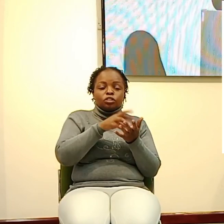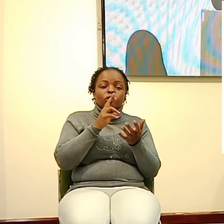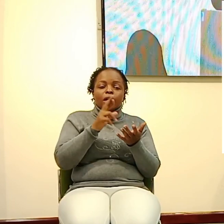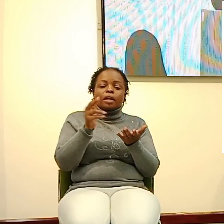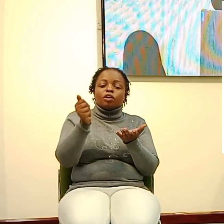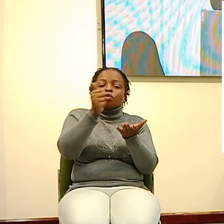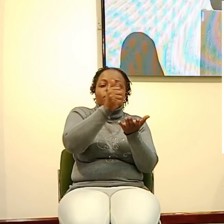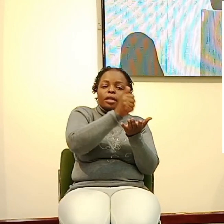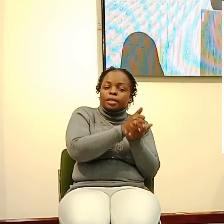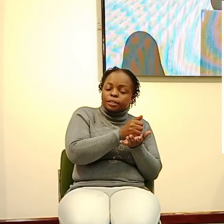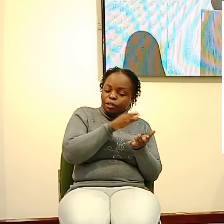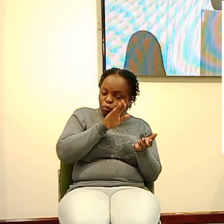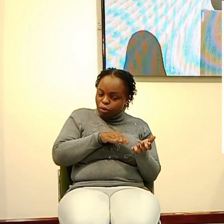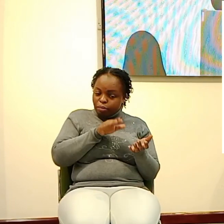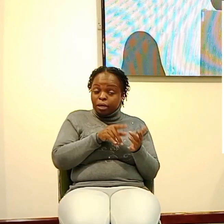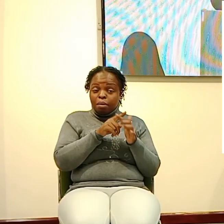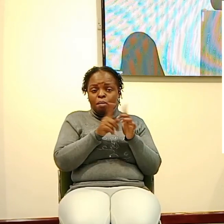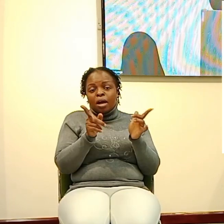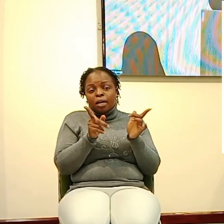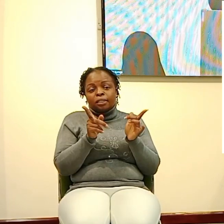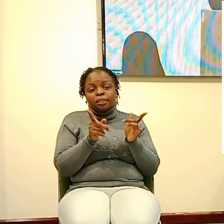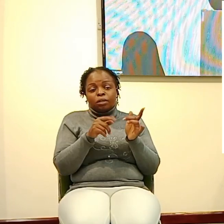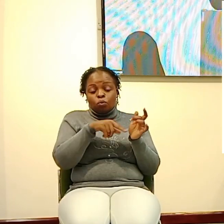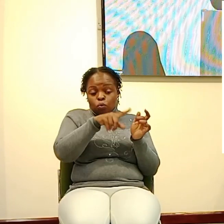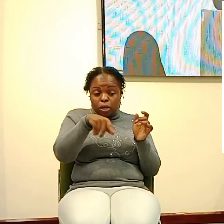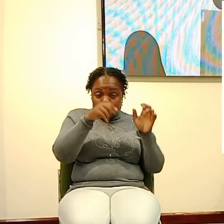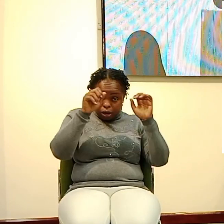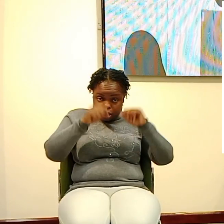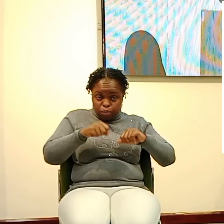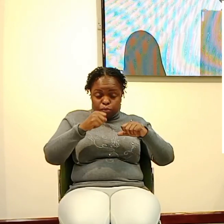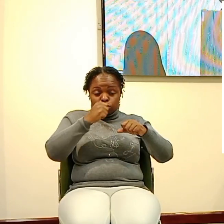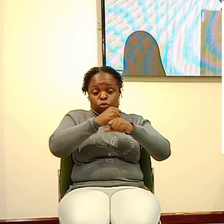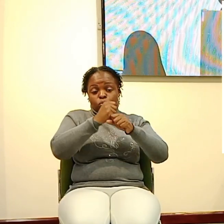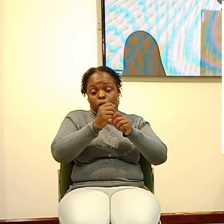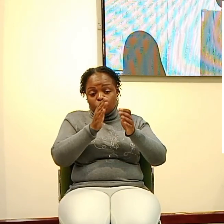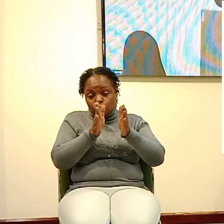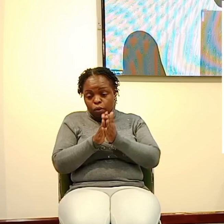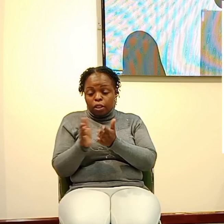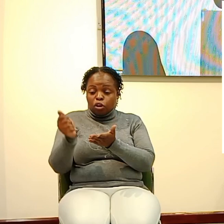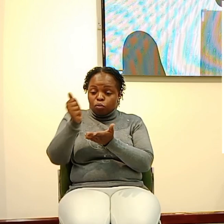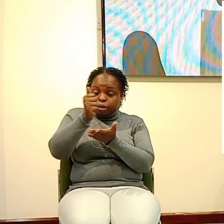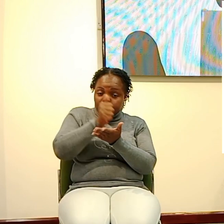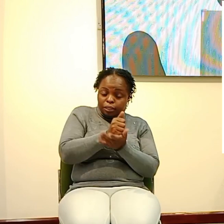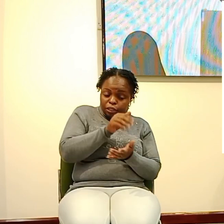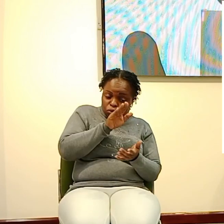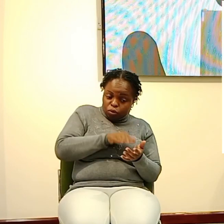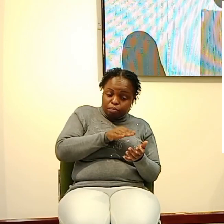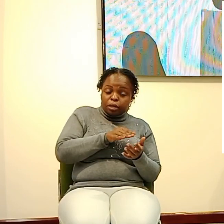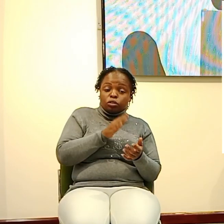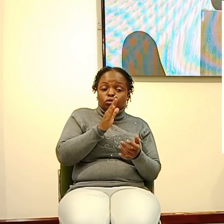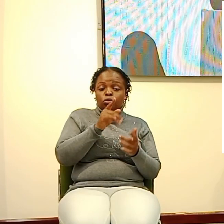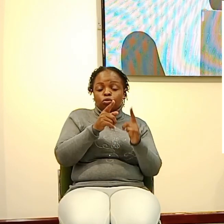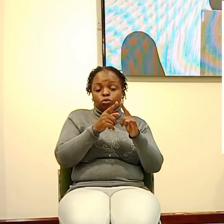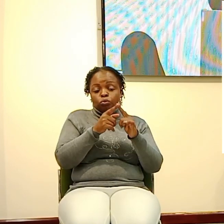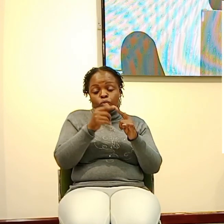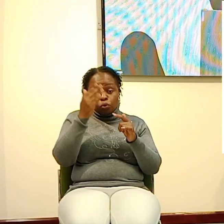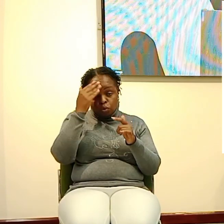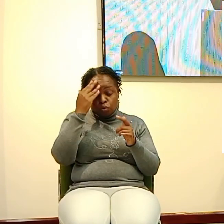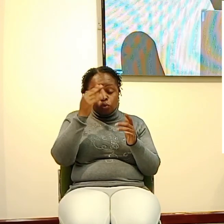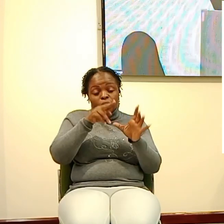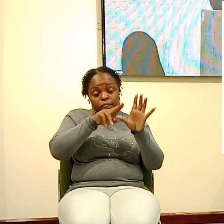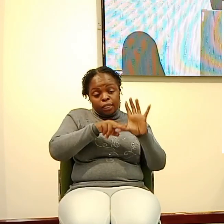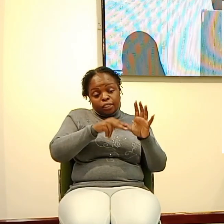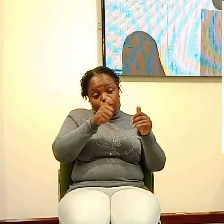Are nominated women. But we are able to work with those nominated women, begin to identify seats that we can